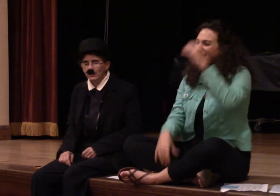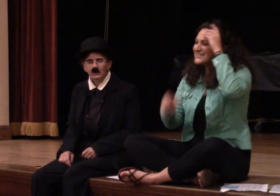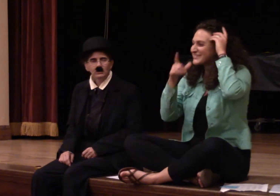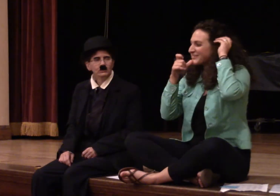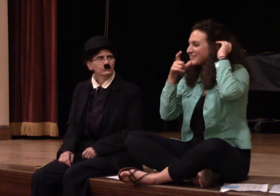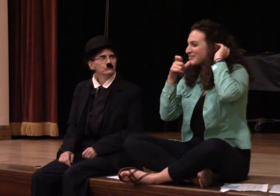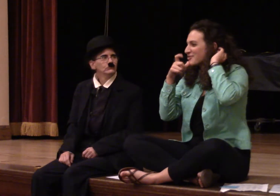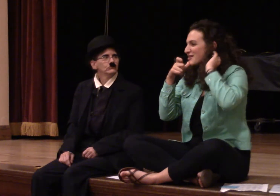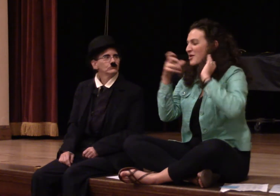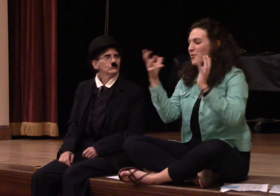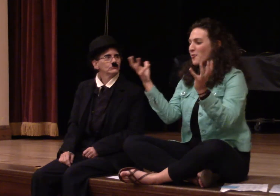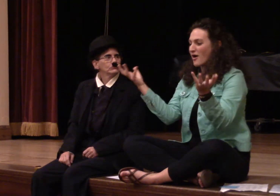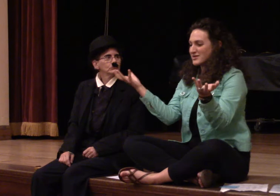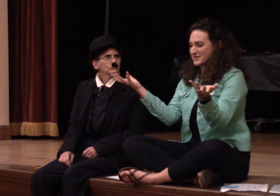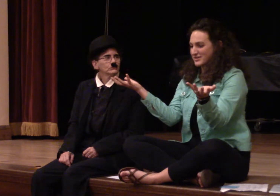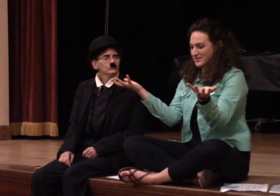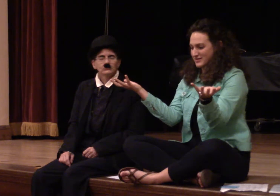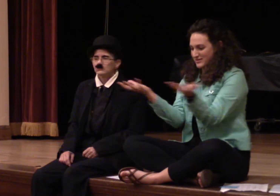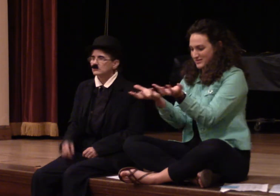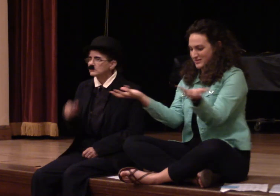So who, what?